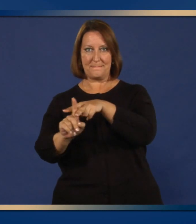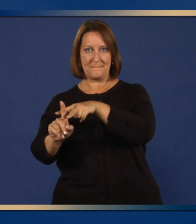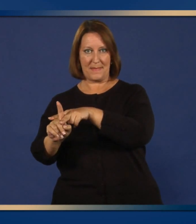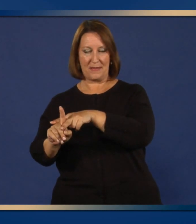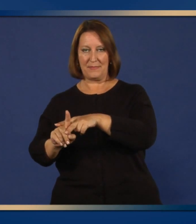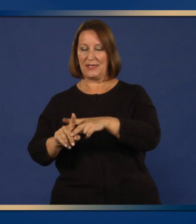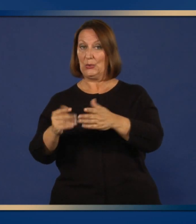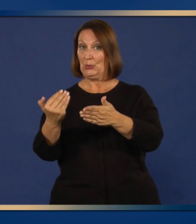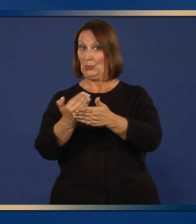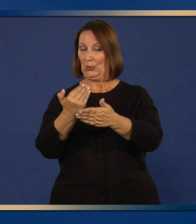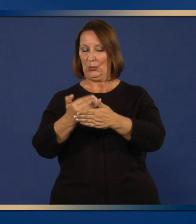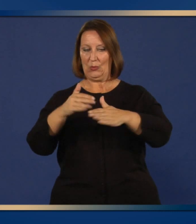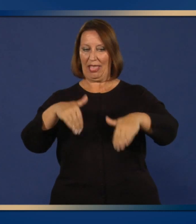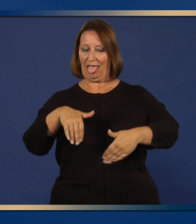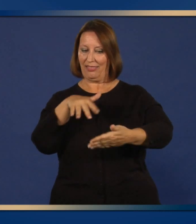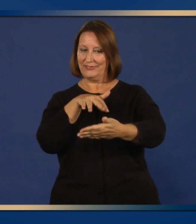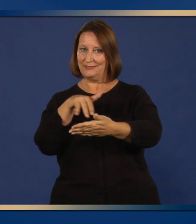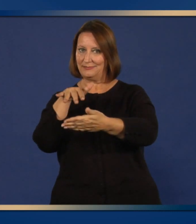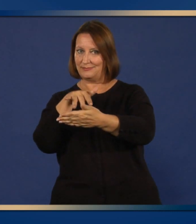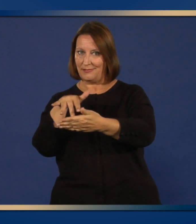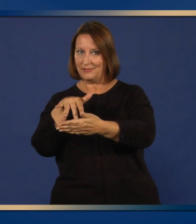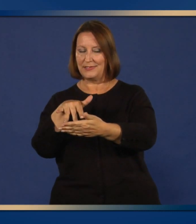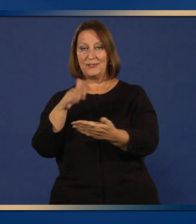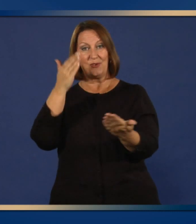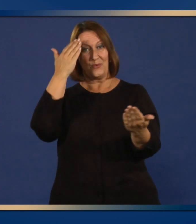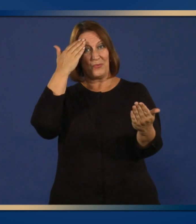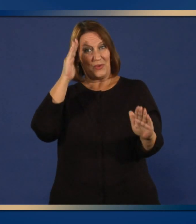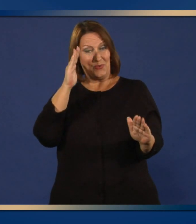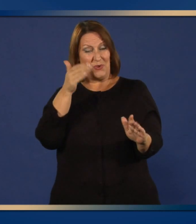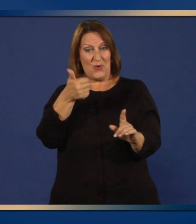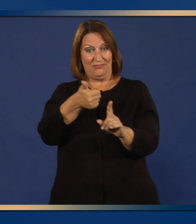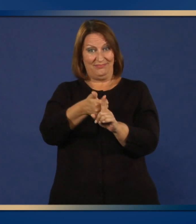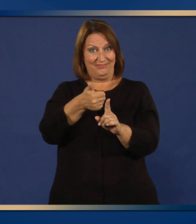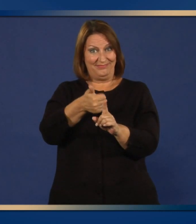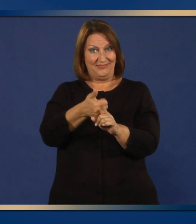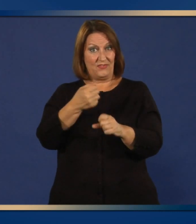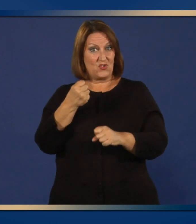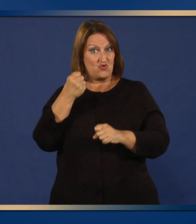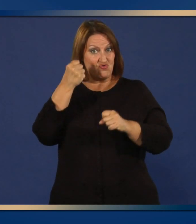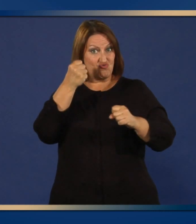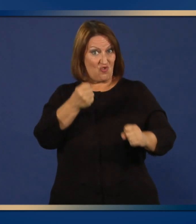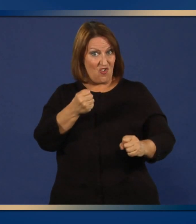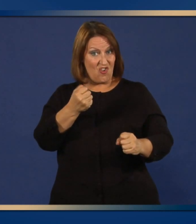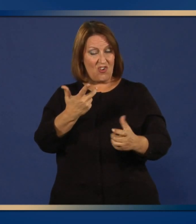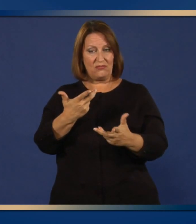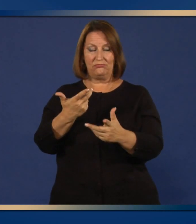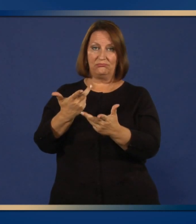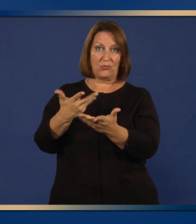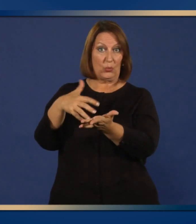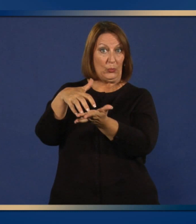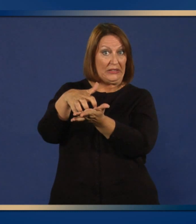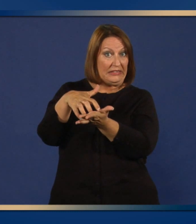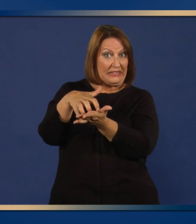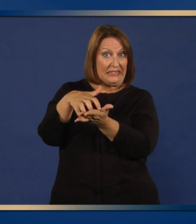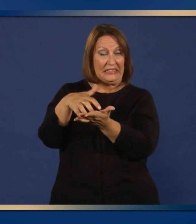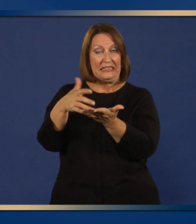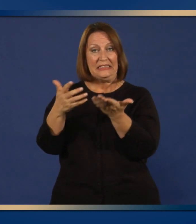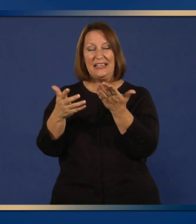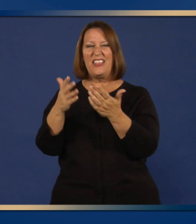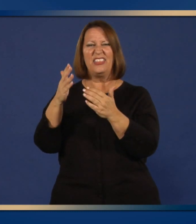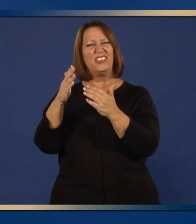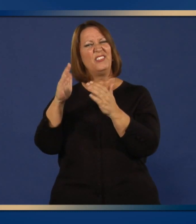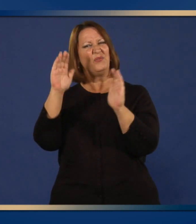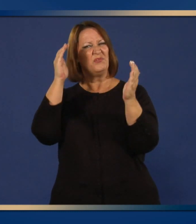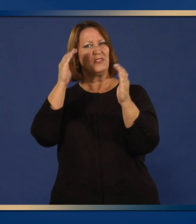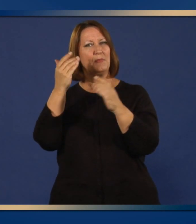Since novel flu viruses have not been seen previously, the virus may be more potent